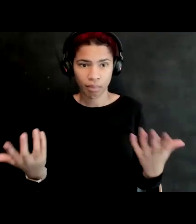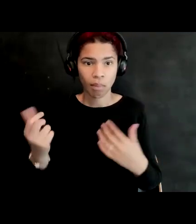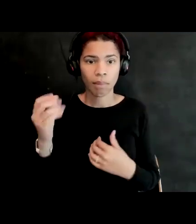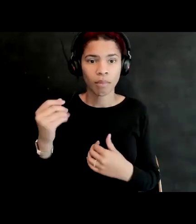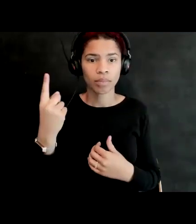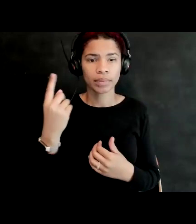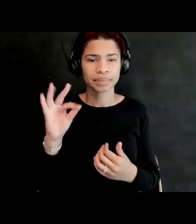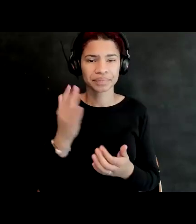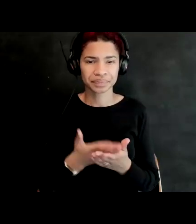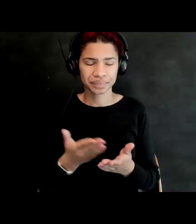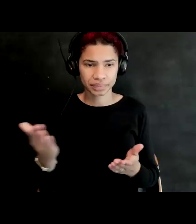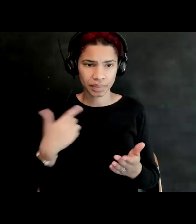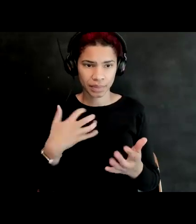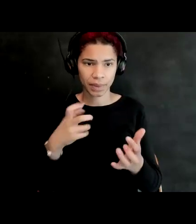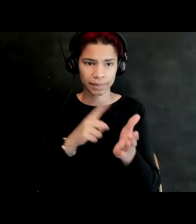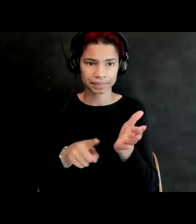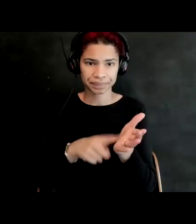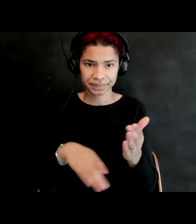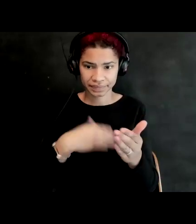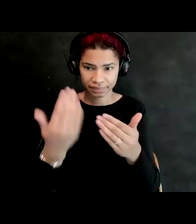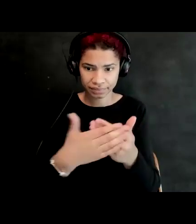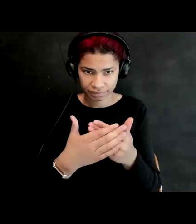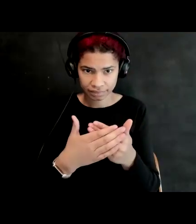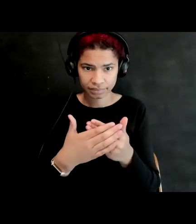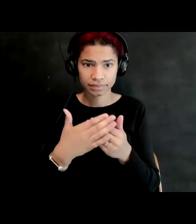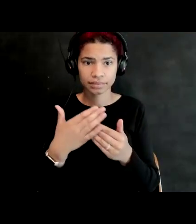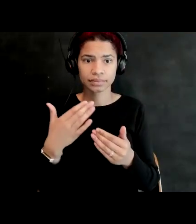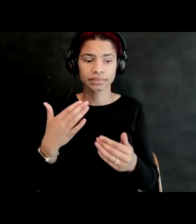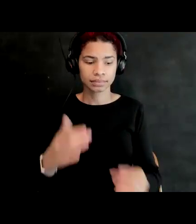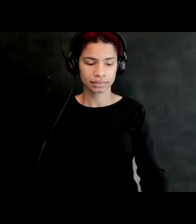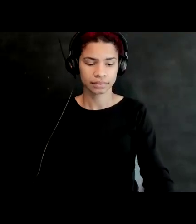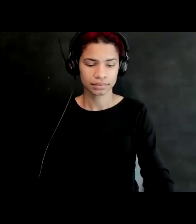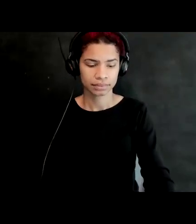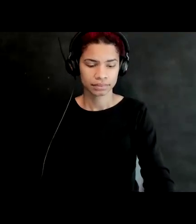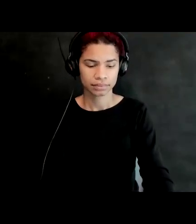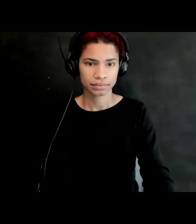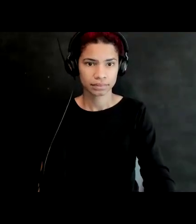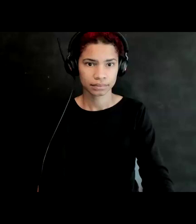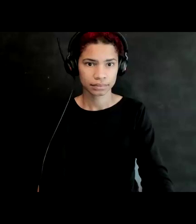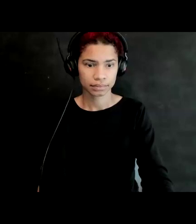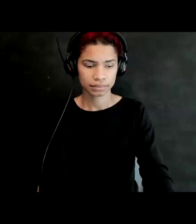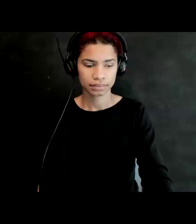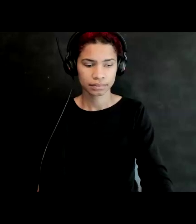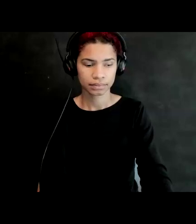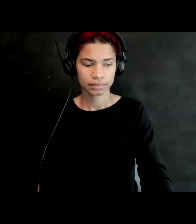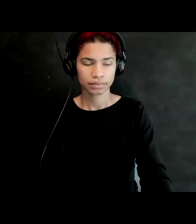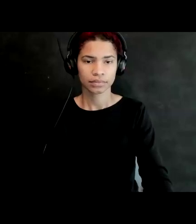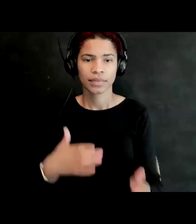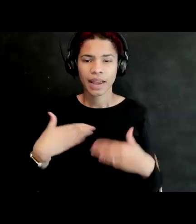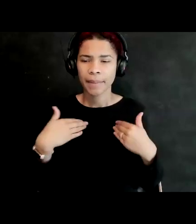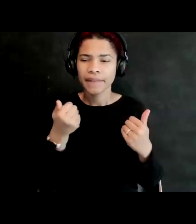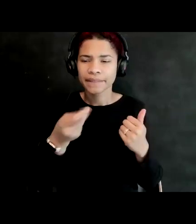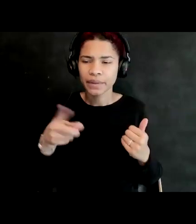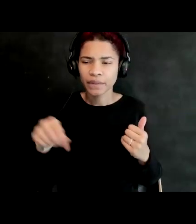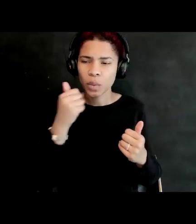I want to explore next is, okay, so I'm glad I got a few of you warmed up, got a few folks sharing how